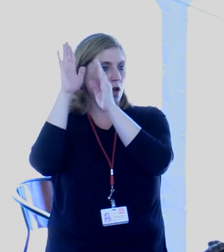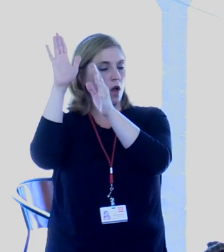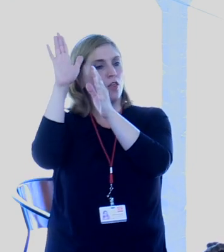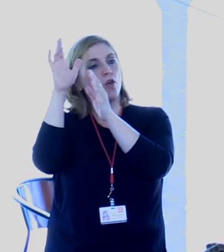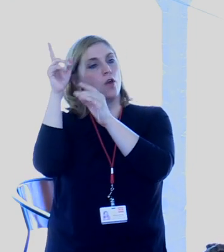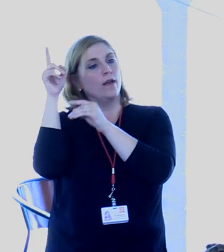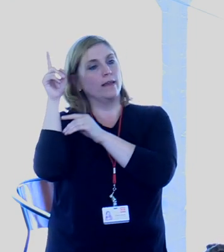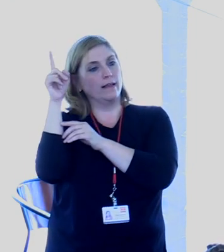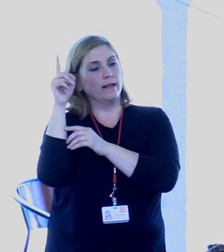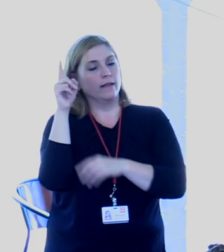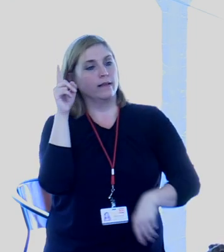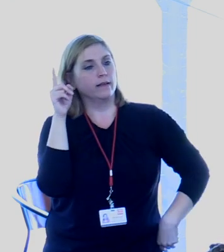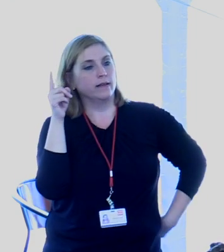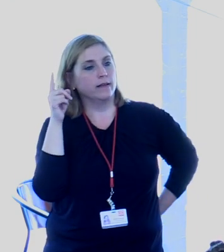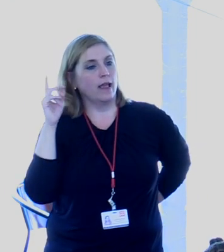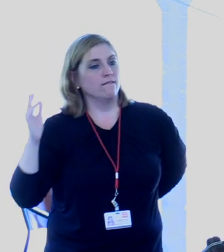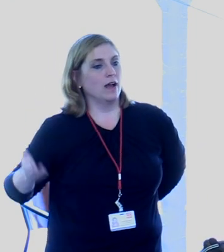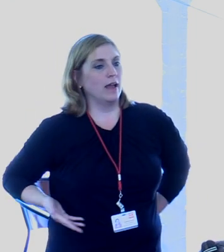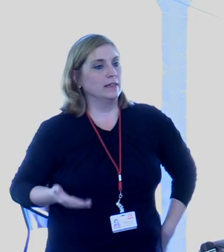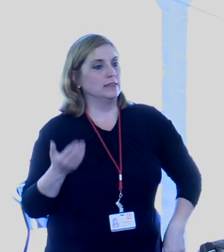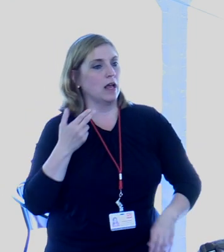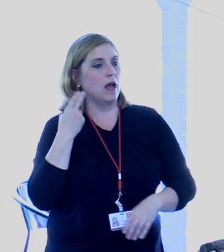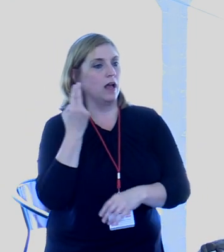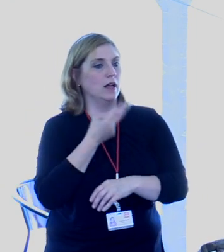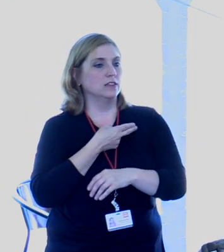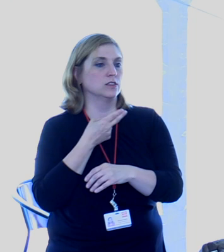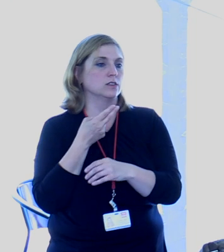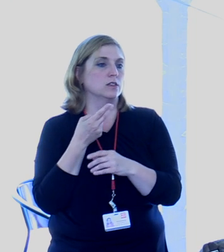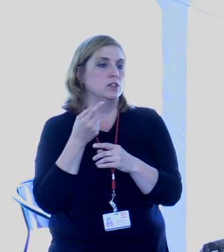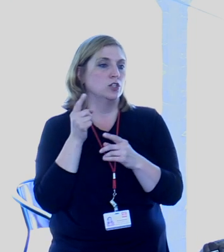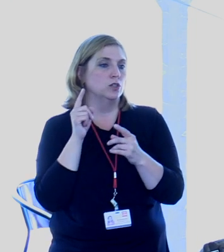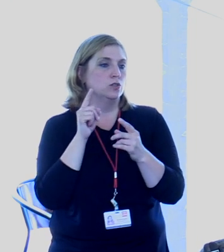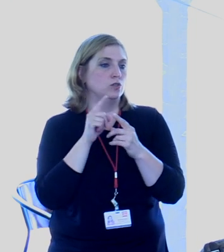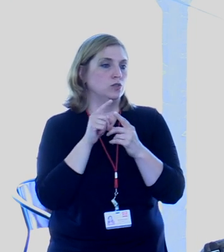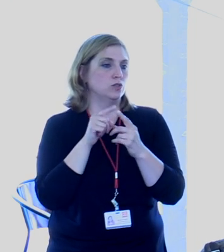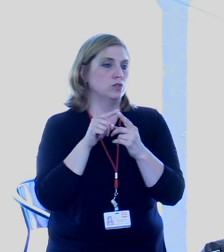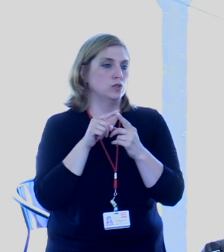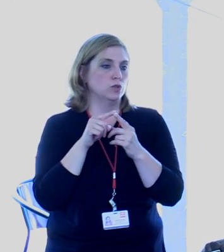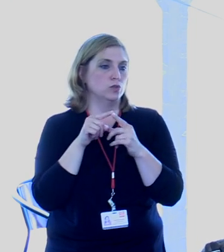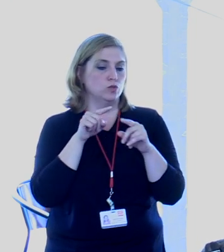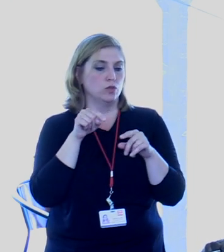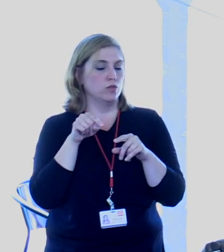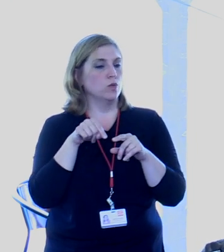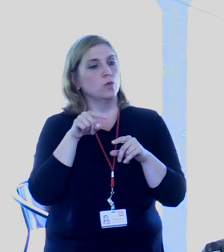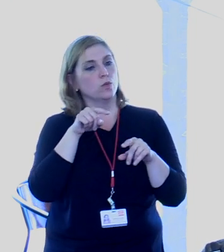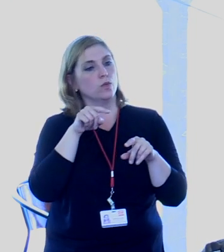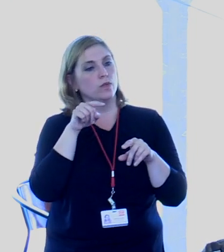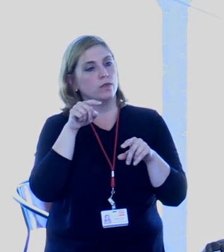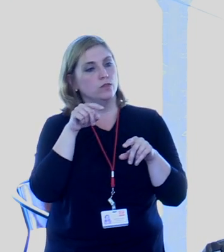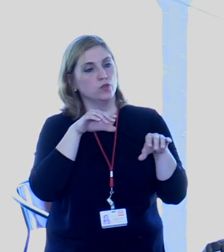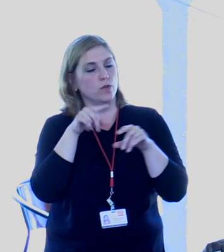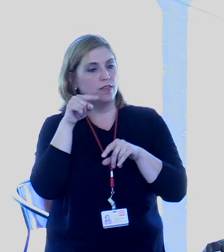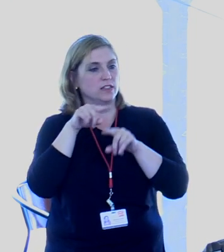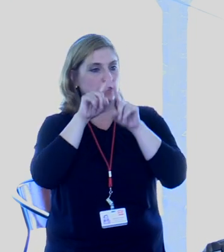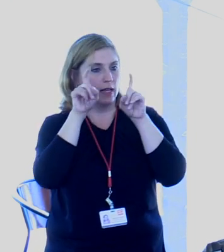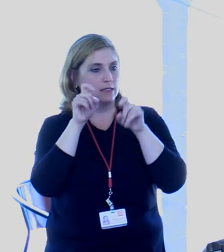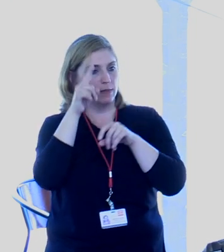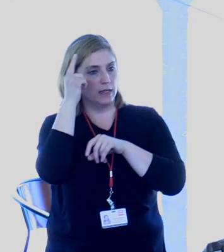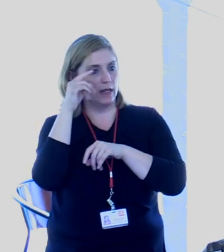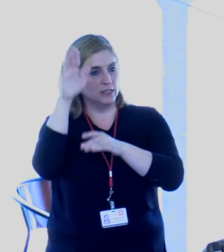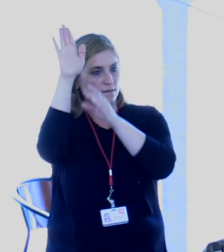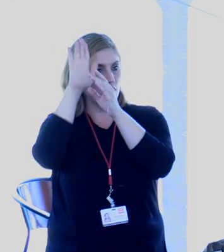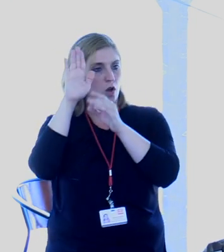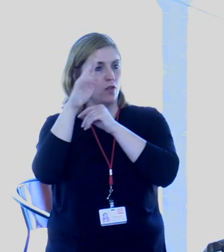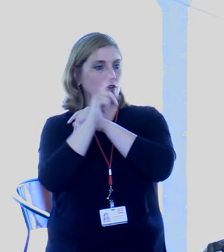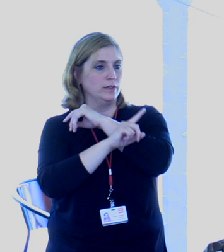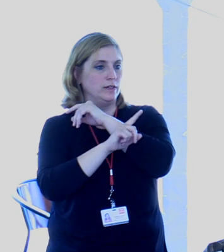one who invites us to undergo this test because the Father disciplines every child whom